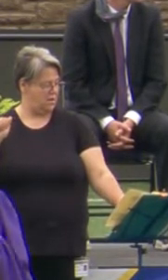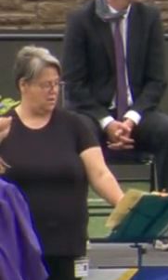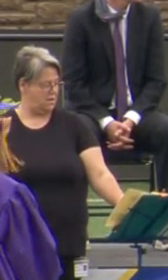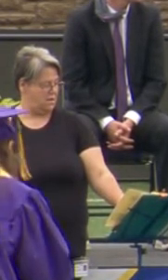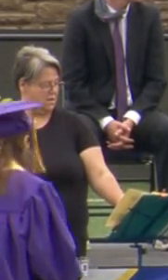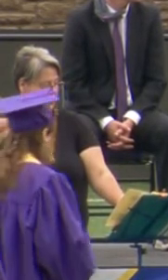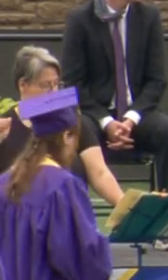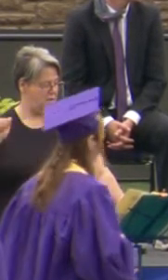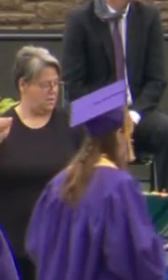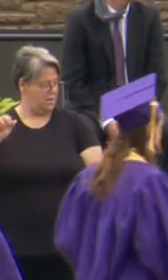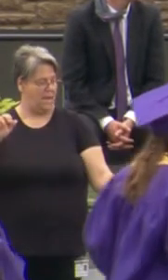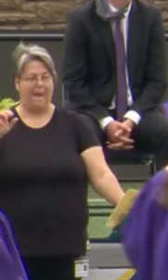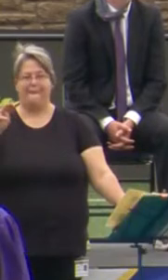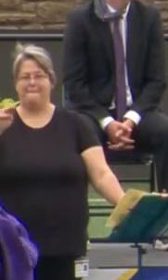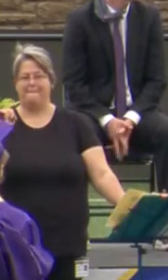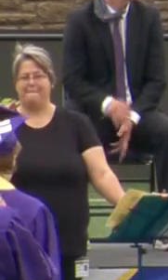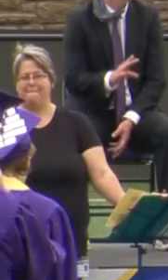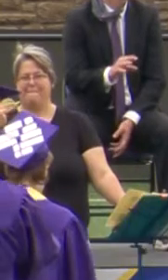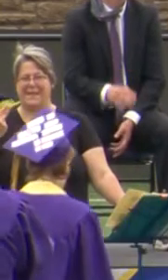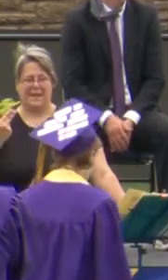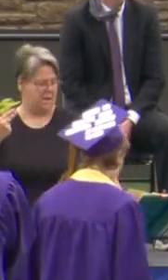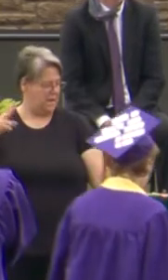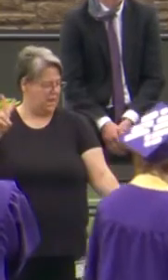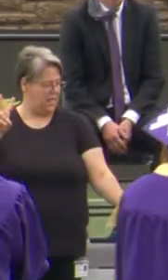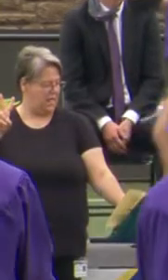Min Vu.